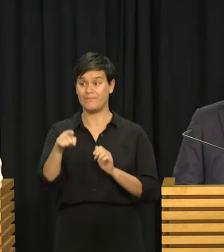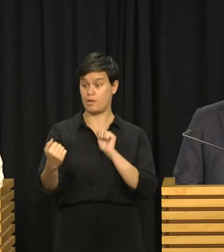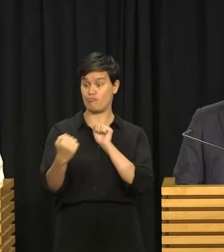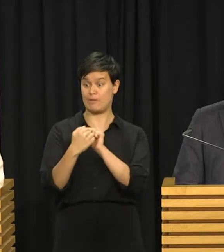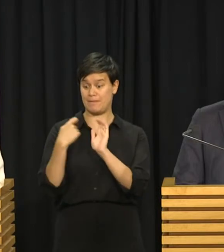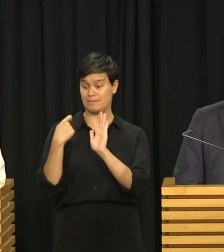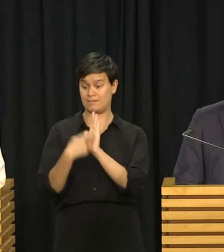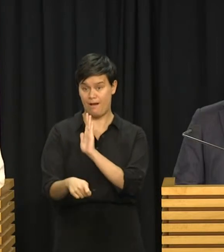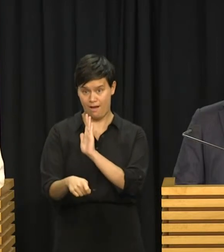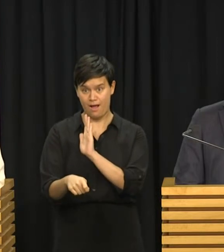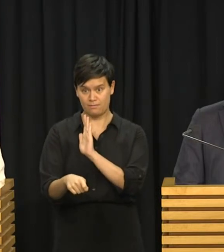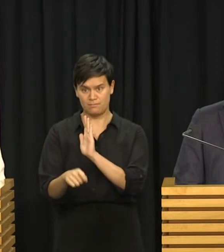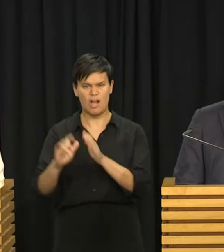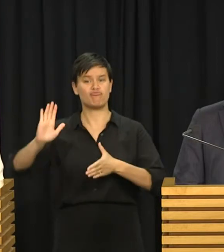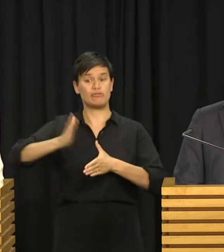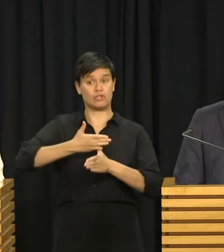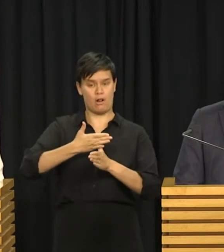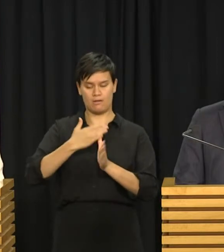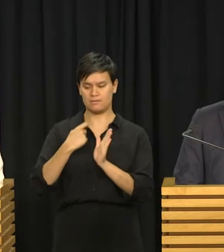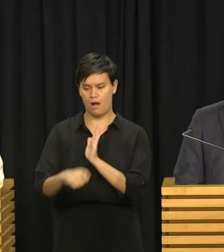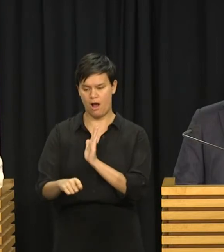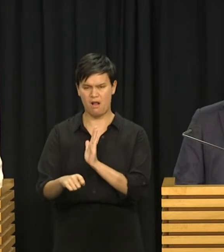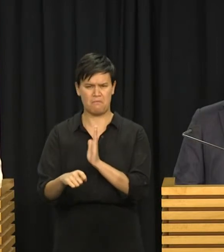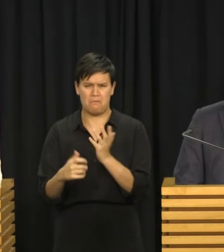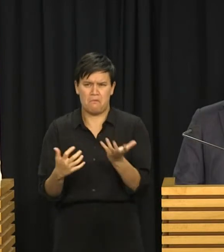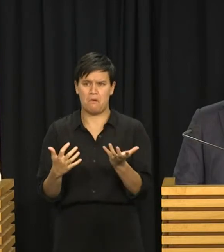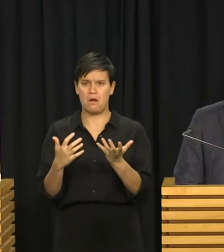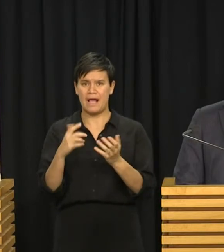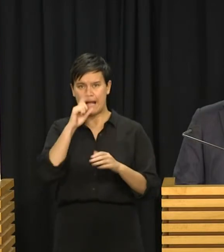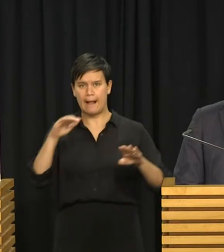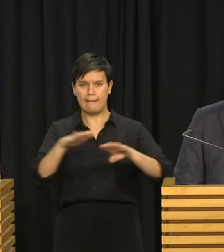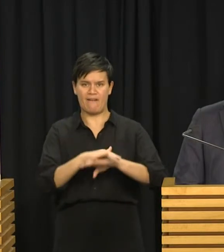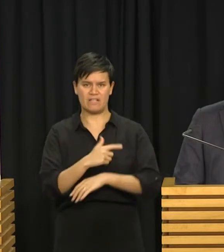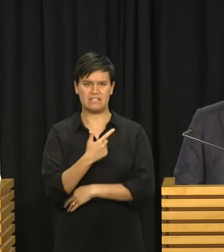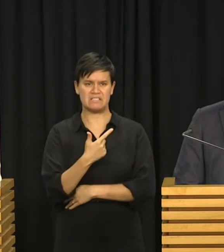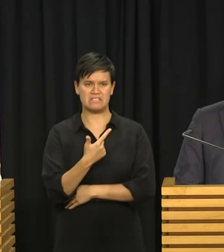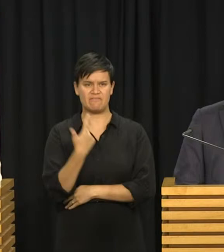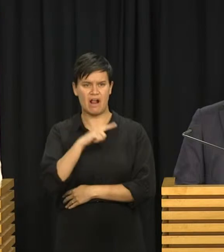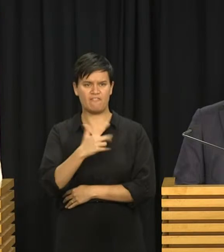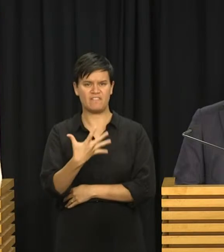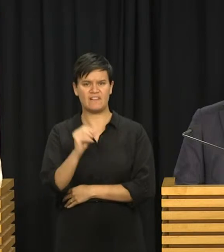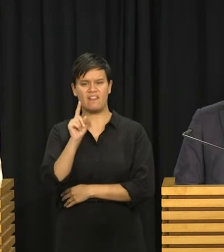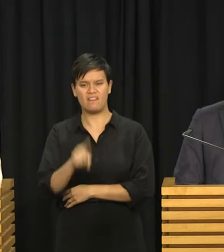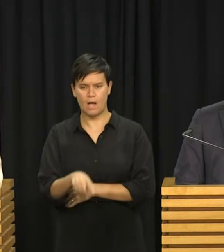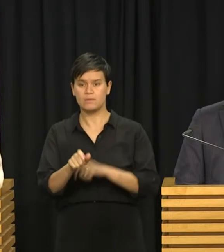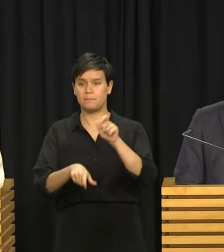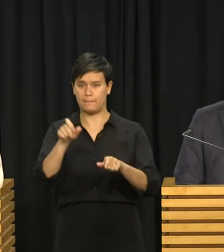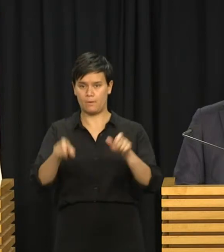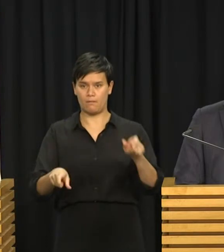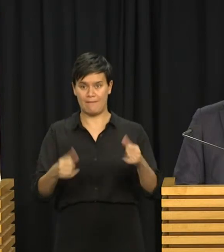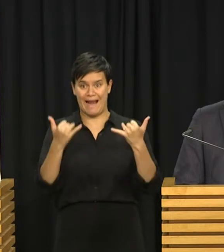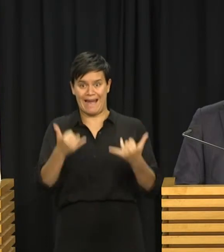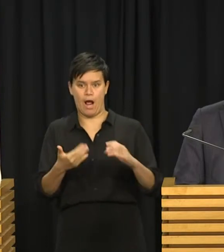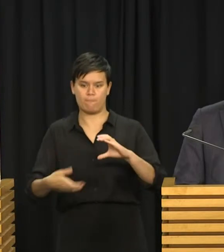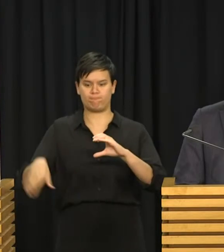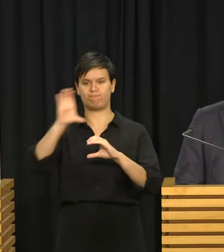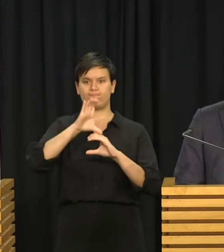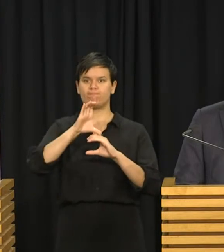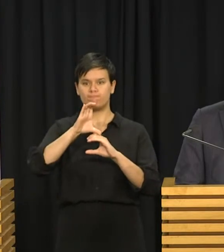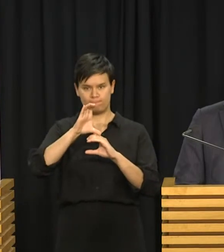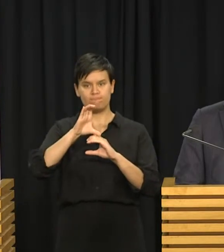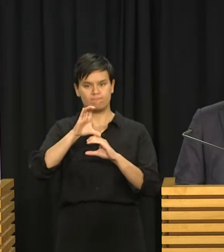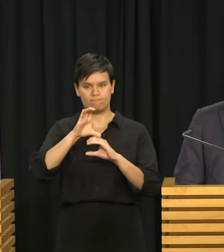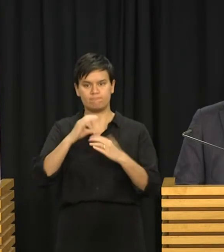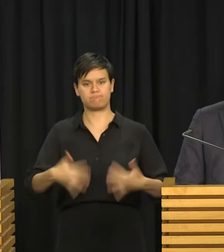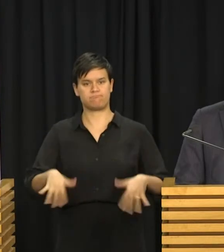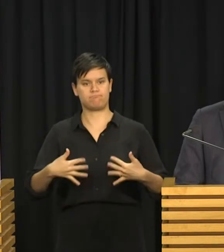for approximately 1.5 million doses, sufficient to vaccinate 750,000 people. The amendment to this deal means we'll